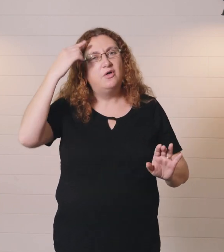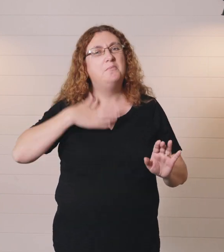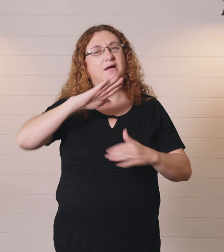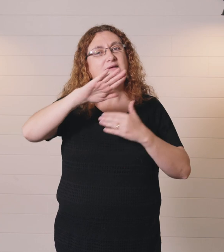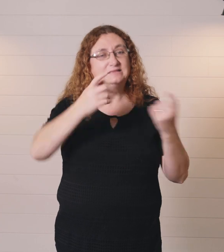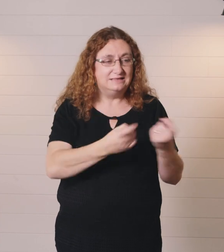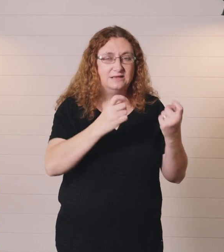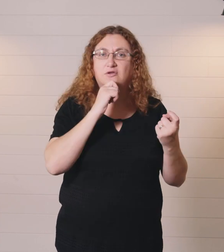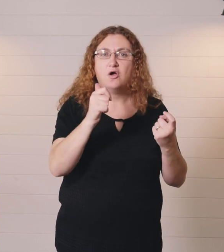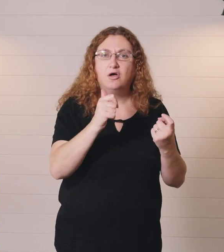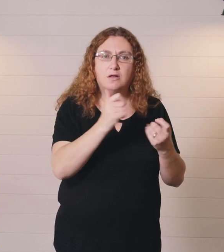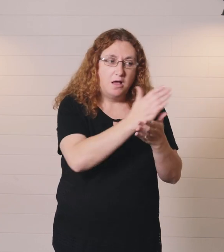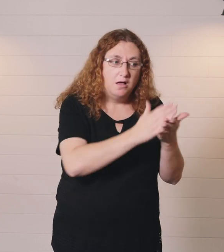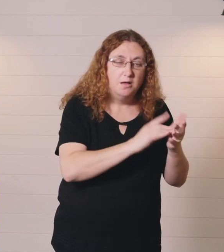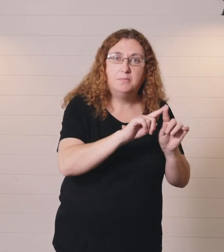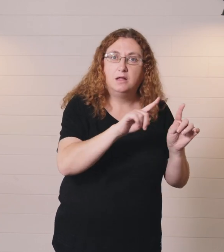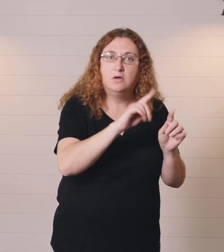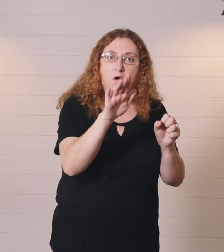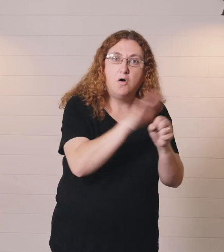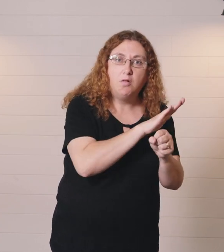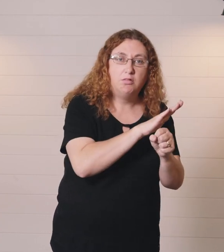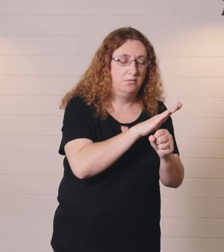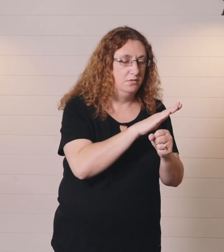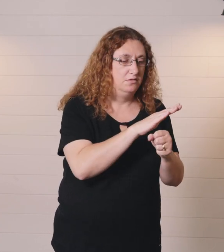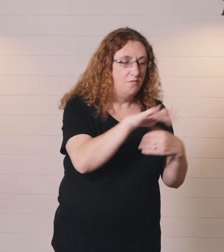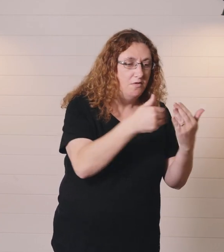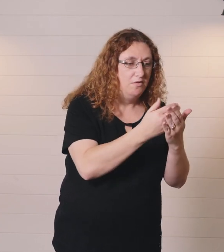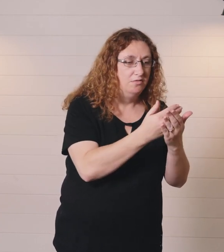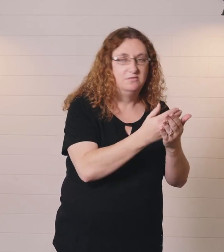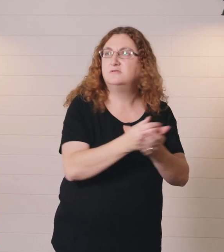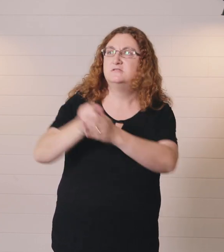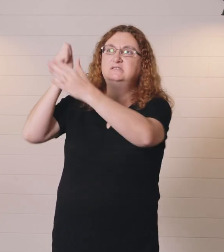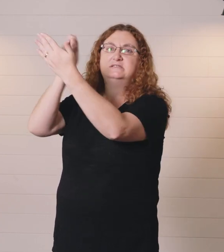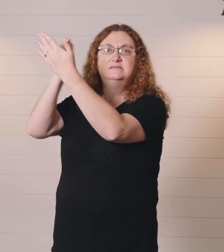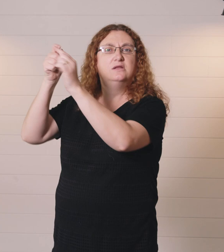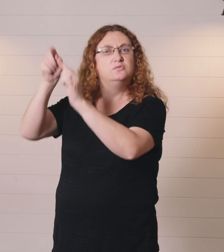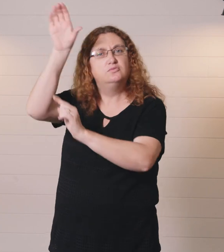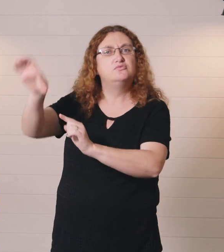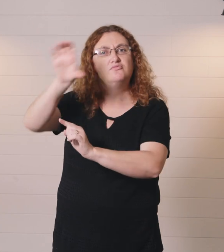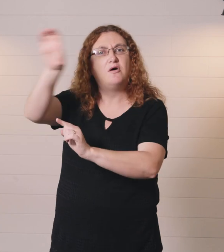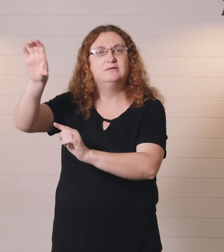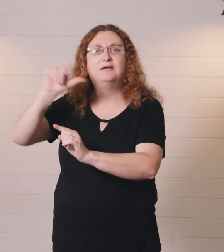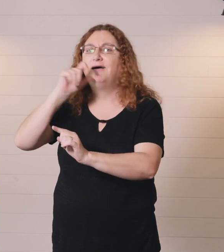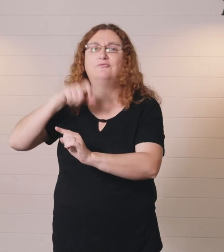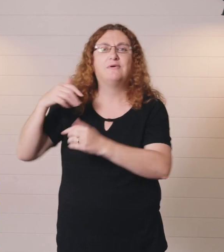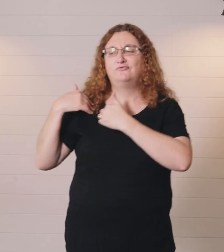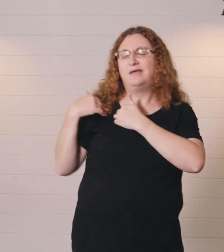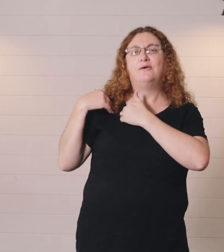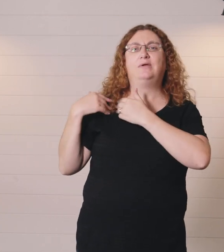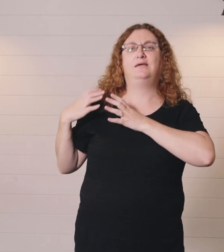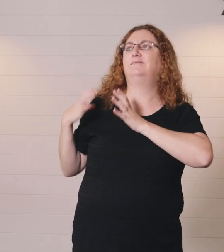part, but the whole, is nailed to the cross, and I bear it no more. Praise